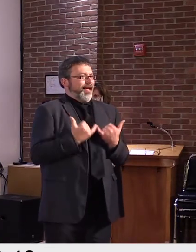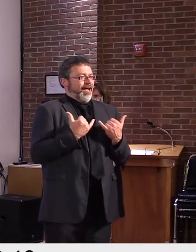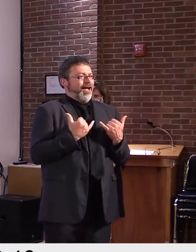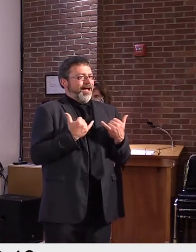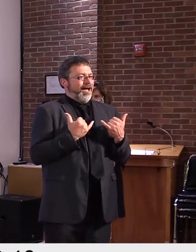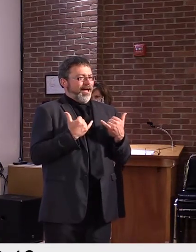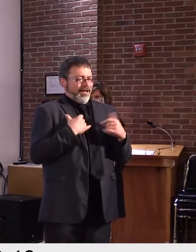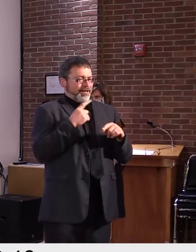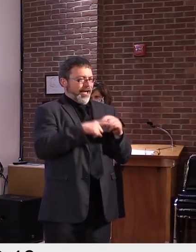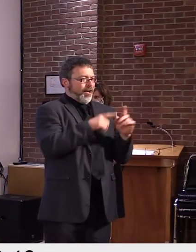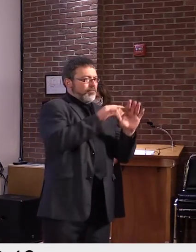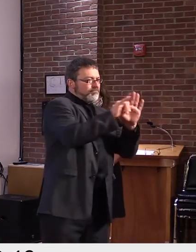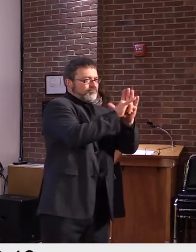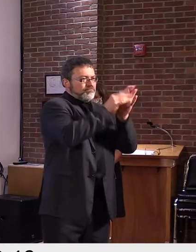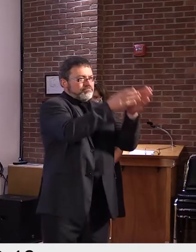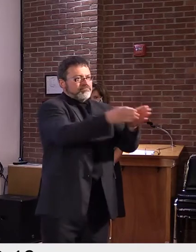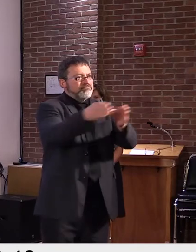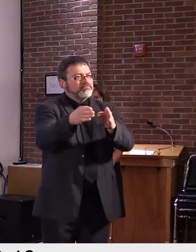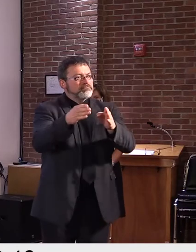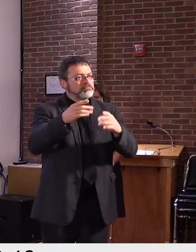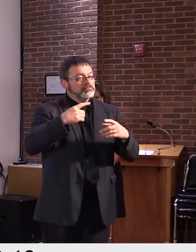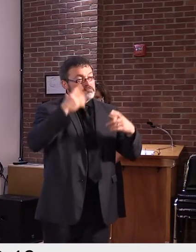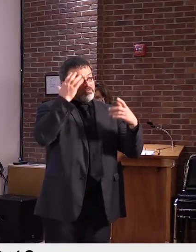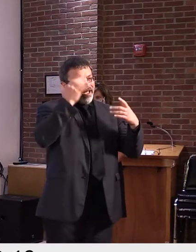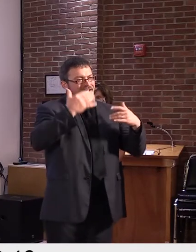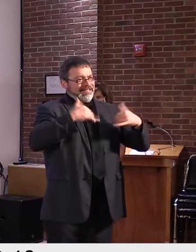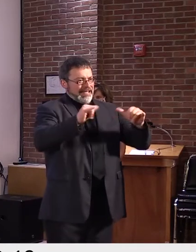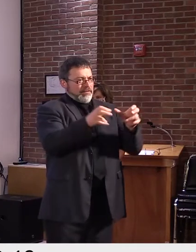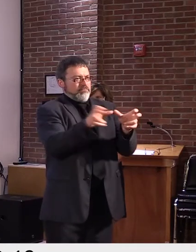are actively isolating and quarantining.